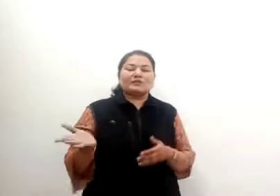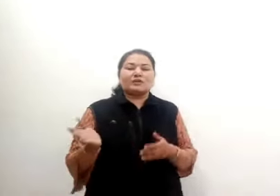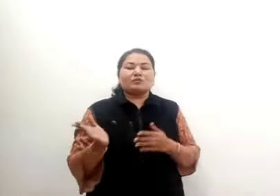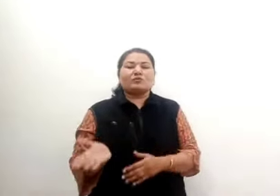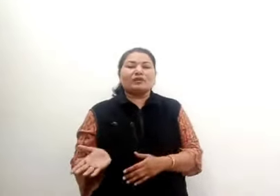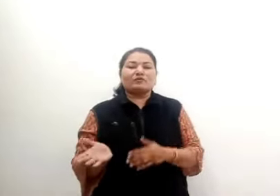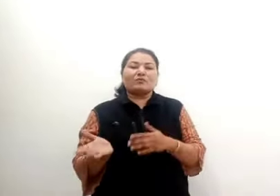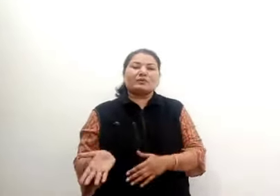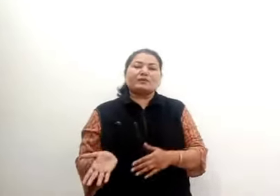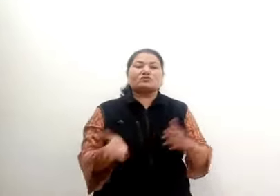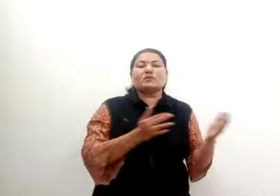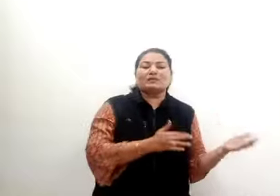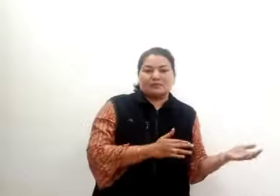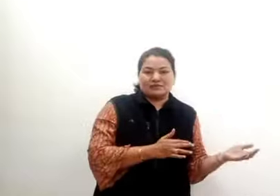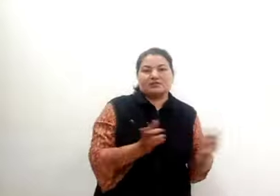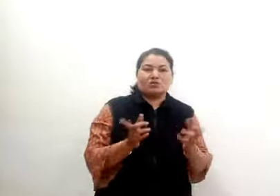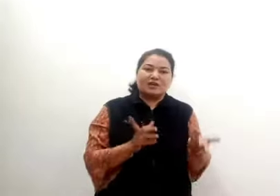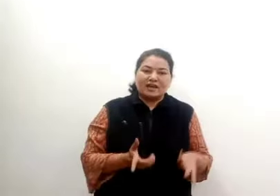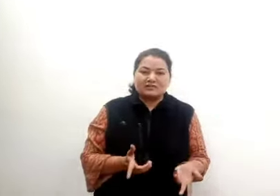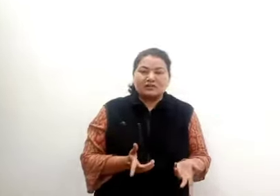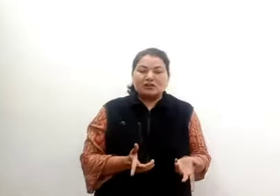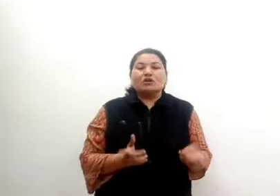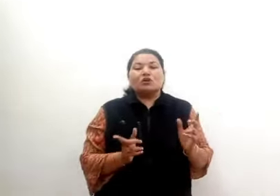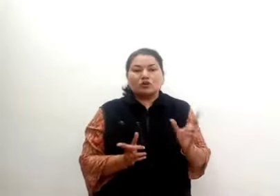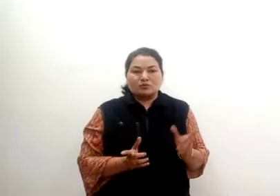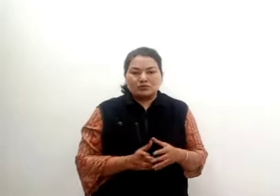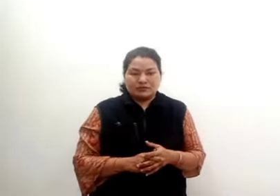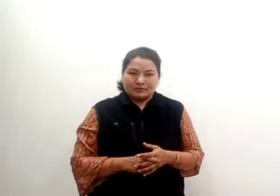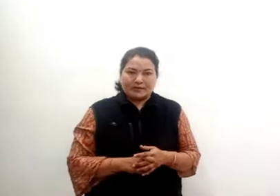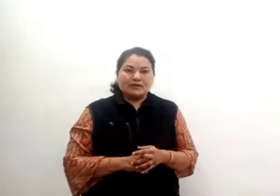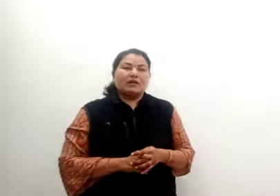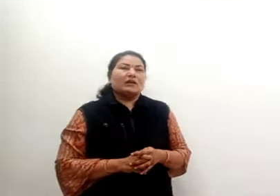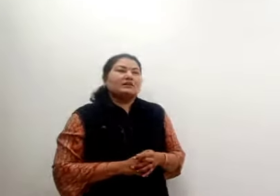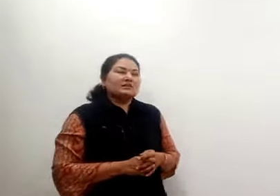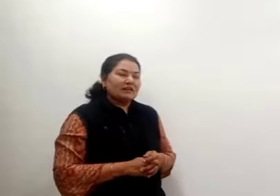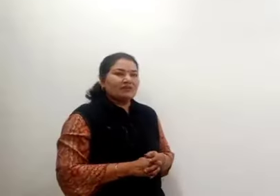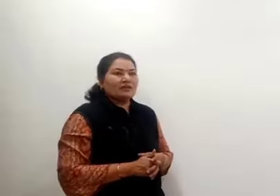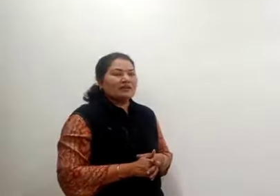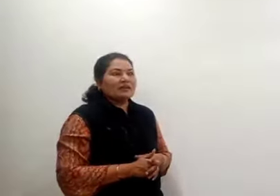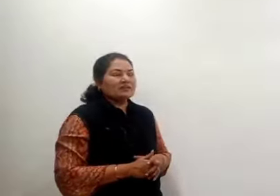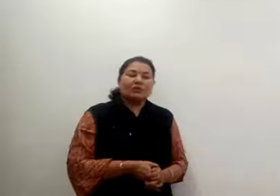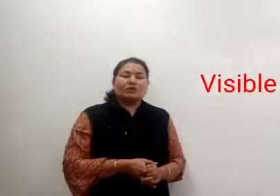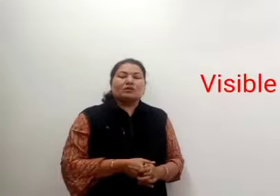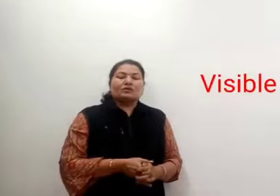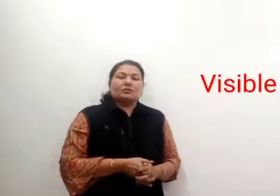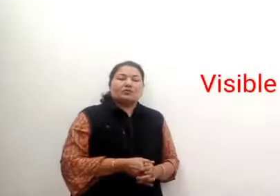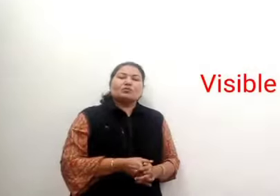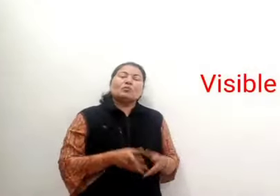Displacement, movement from one place to another place is called as locomotion, right? The second one is movement